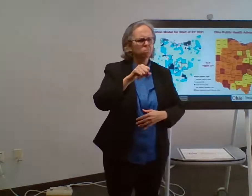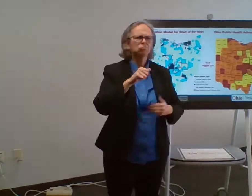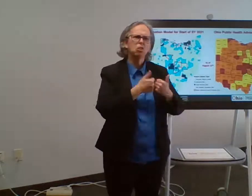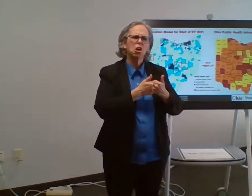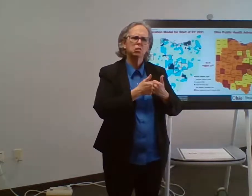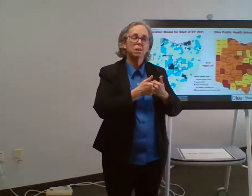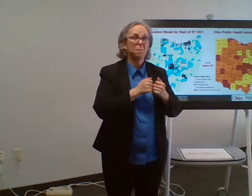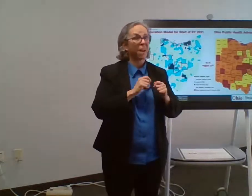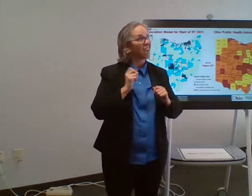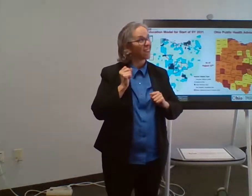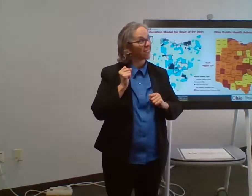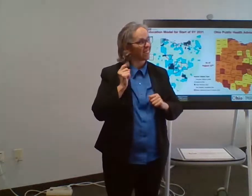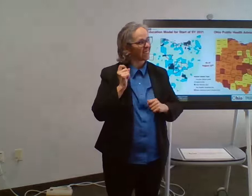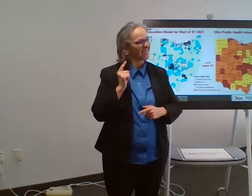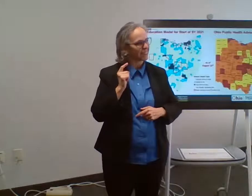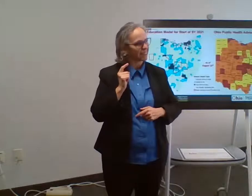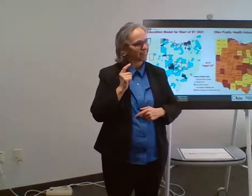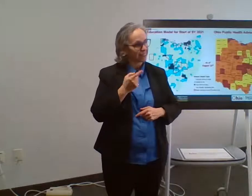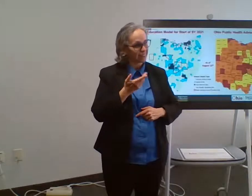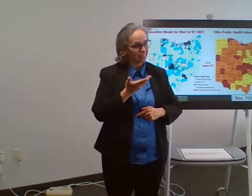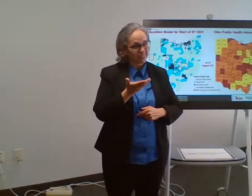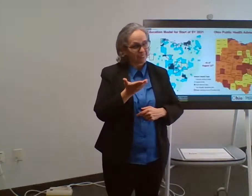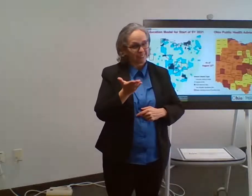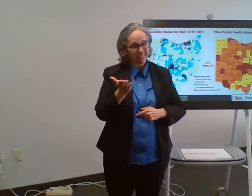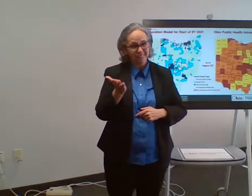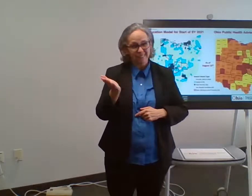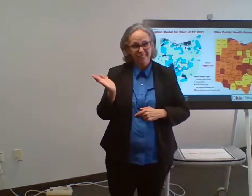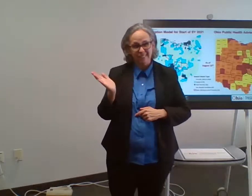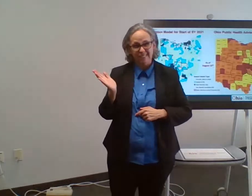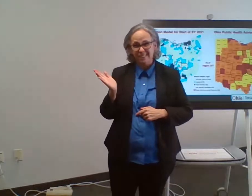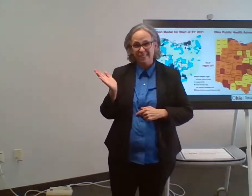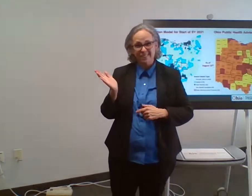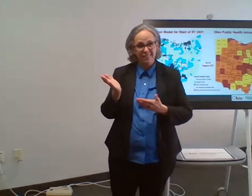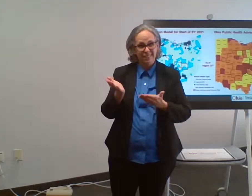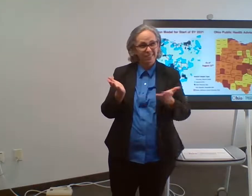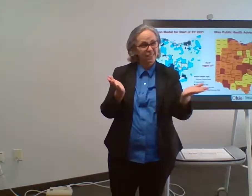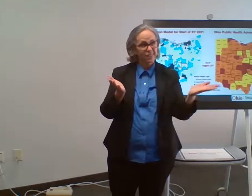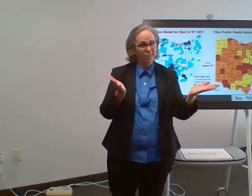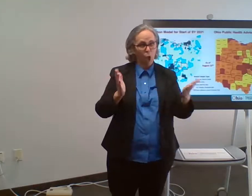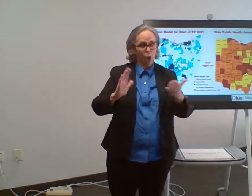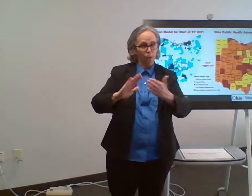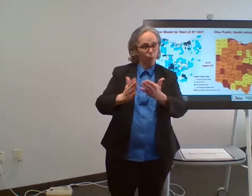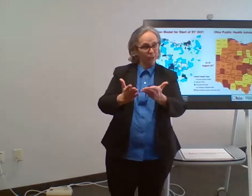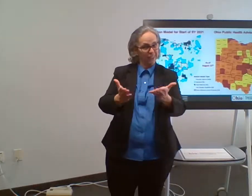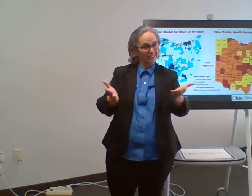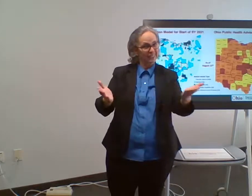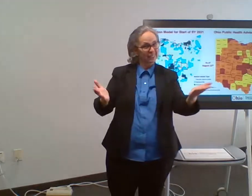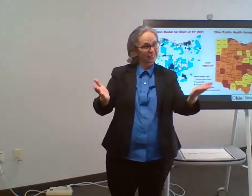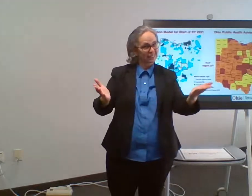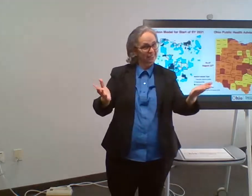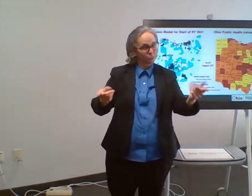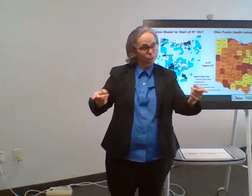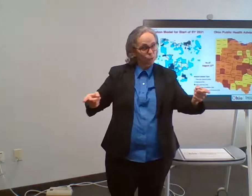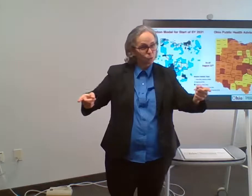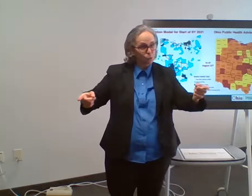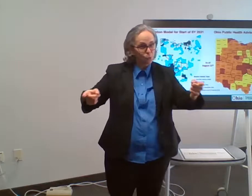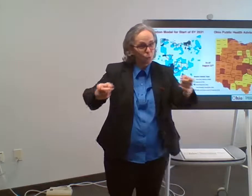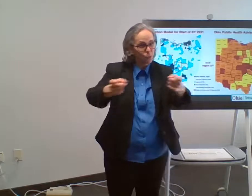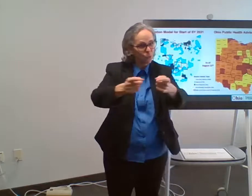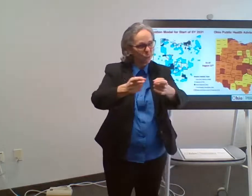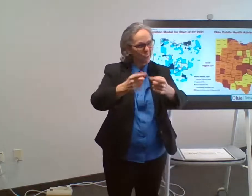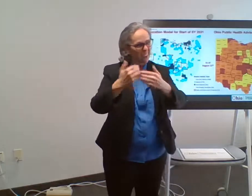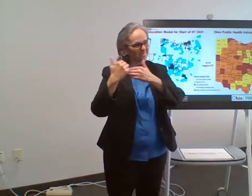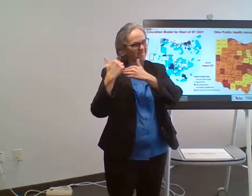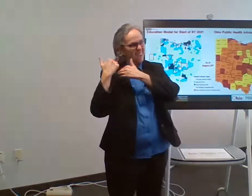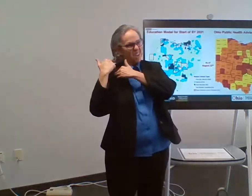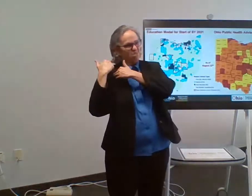I'm pointing this map out kind of for us, for people in the community. We have a job to do. And our job to do is to slow